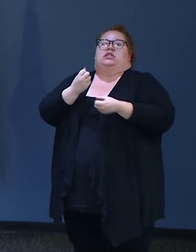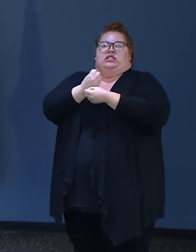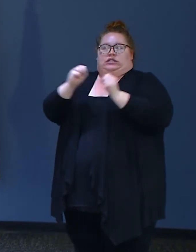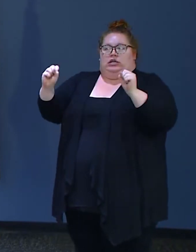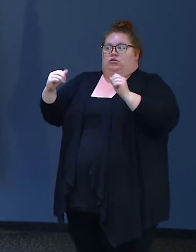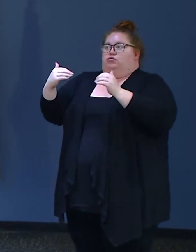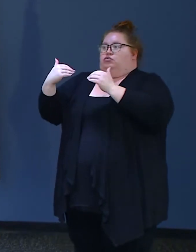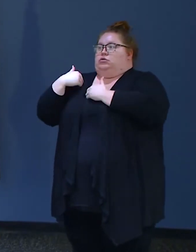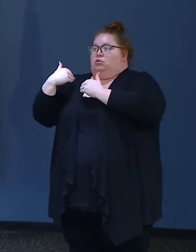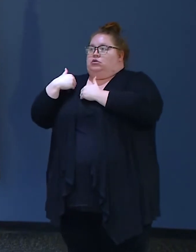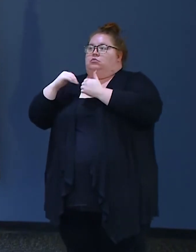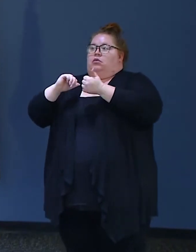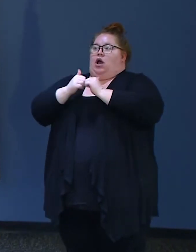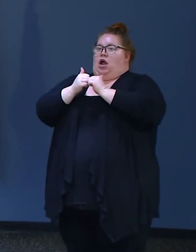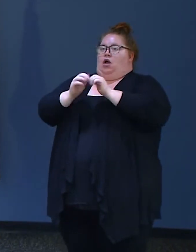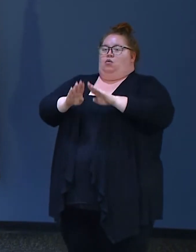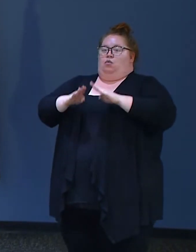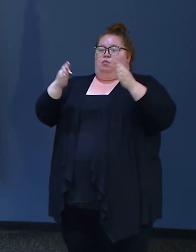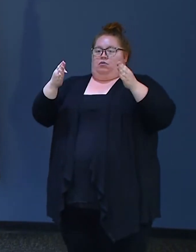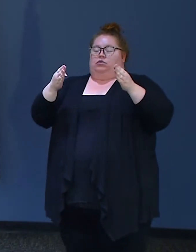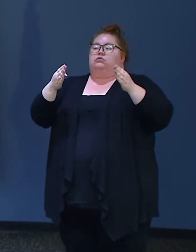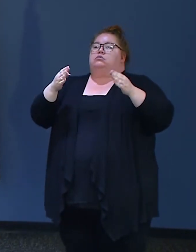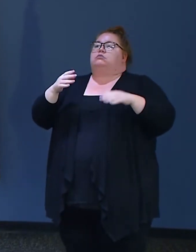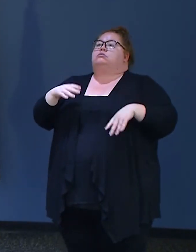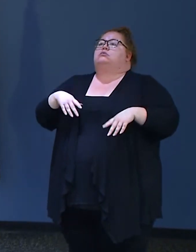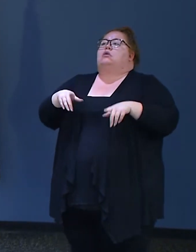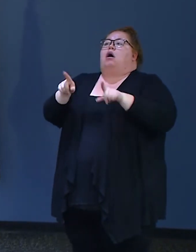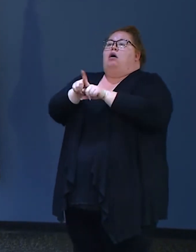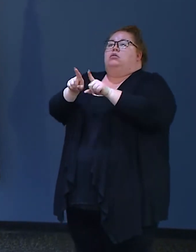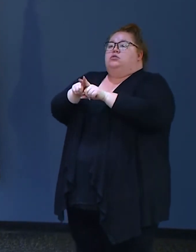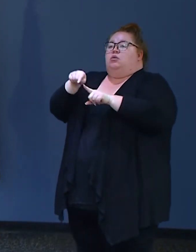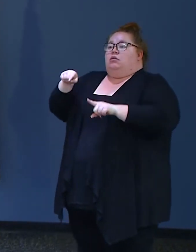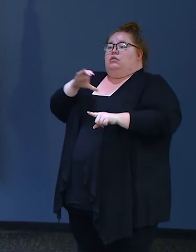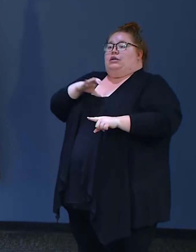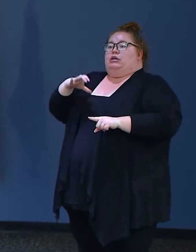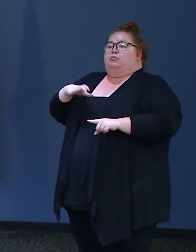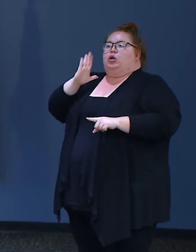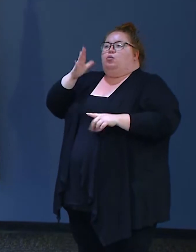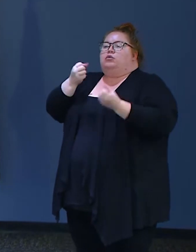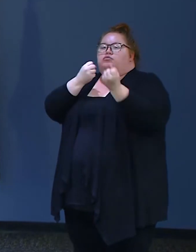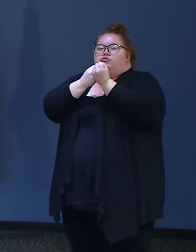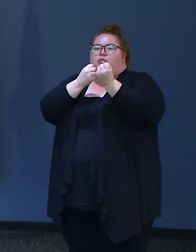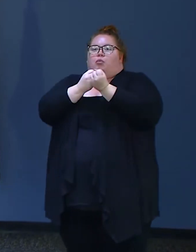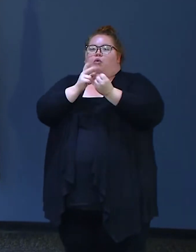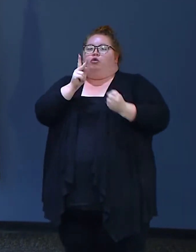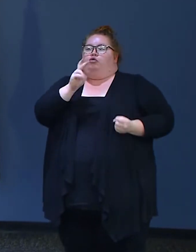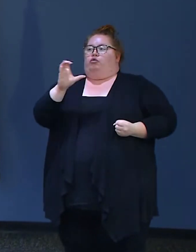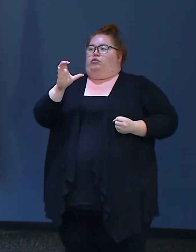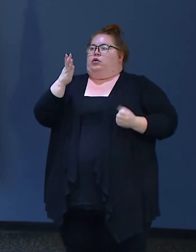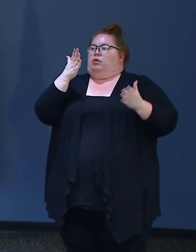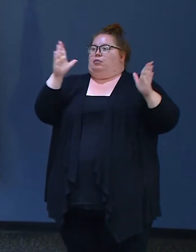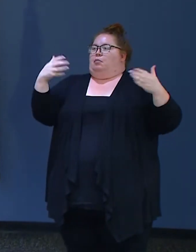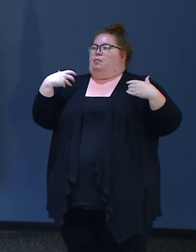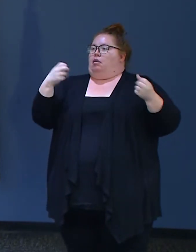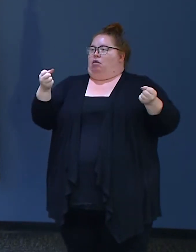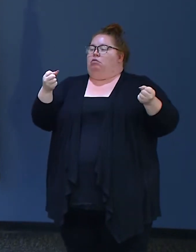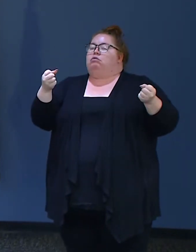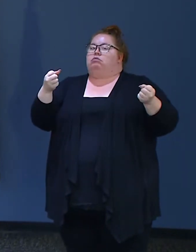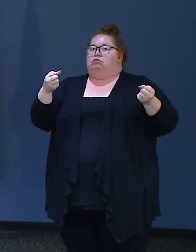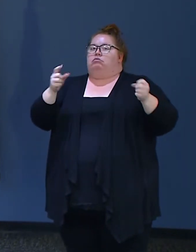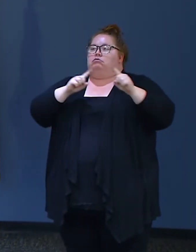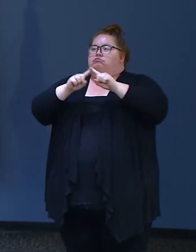job creation. And finally, this group will provide support to Kern County Public Health with recommendations